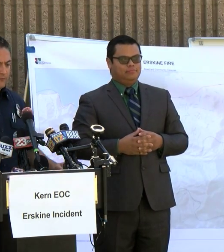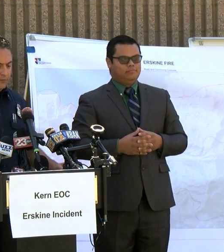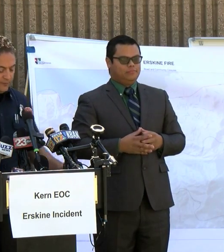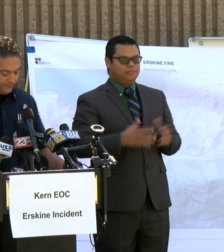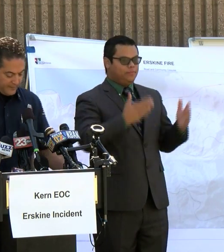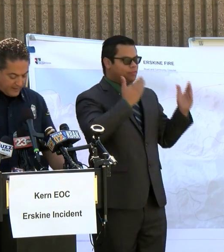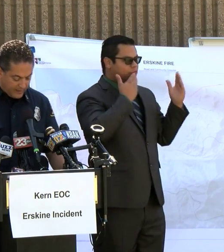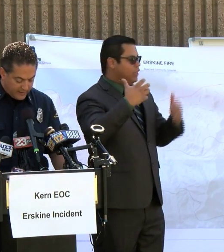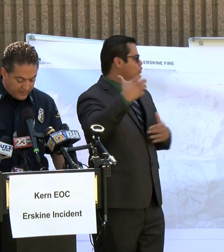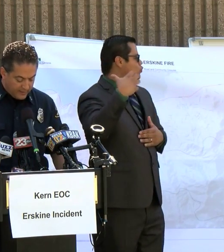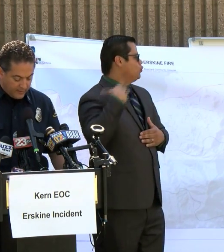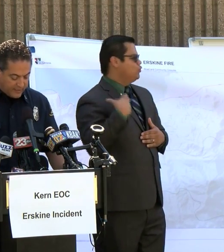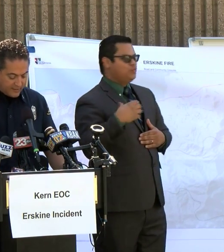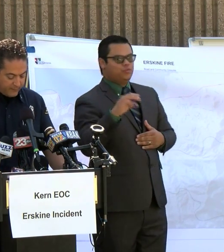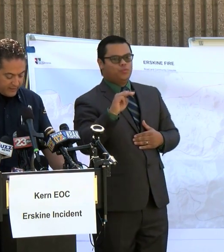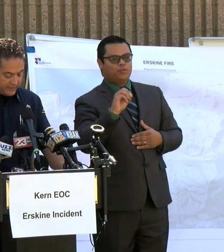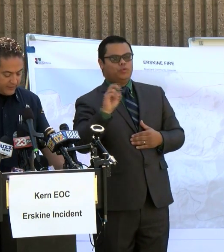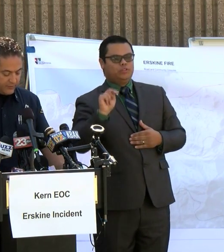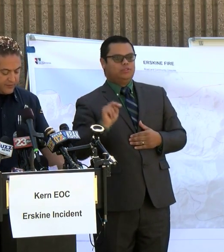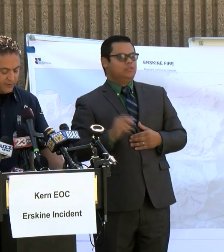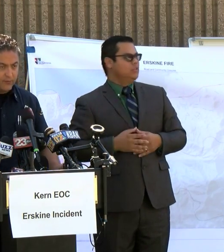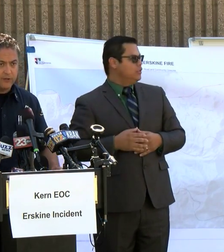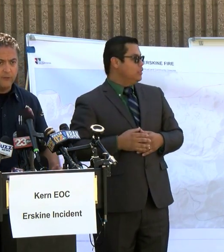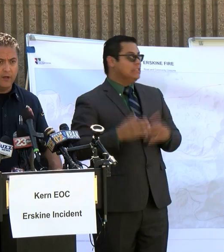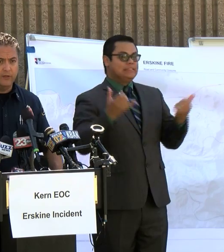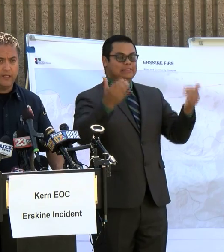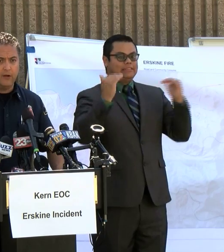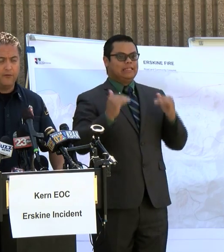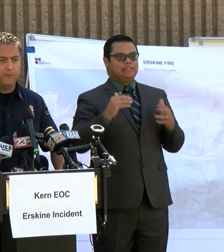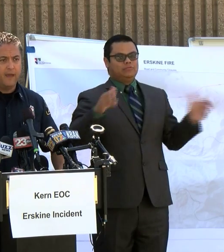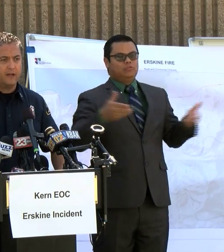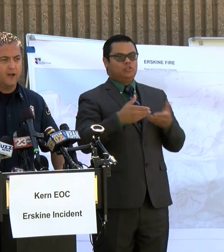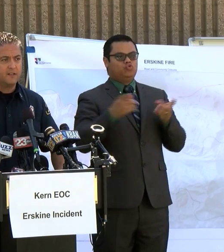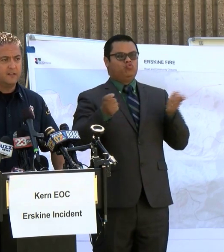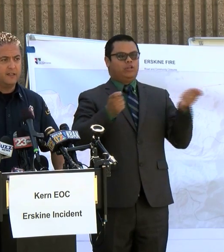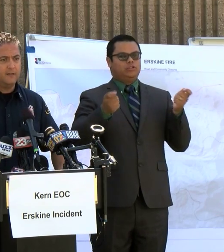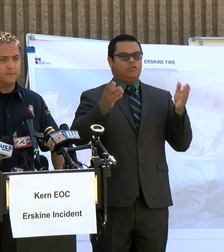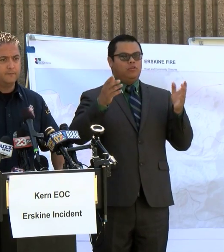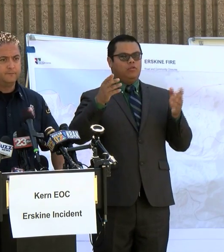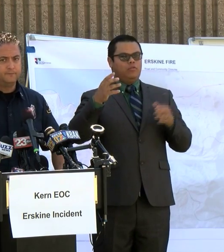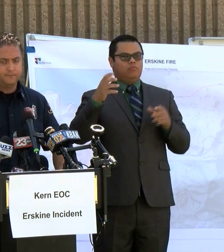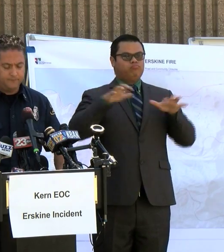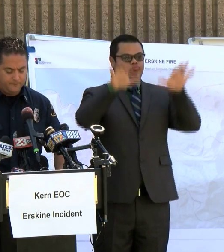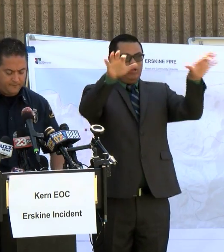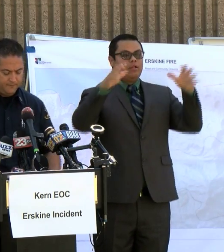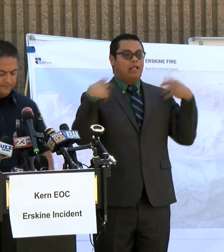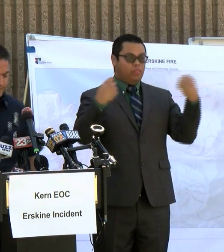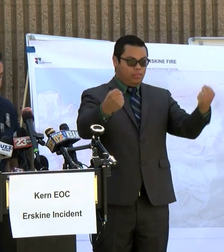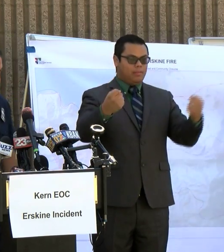Thank you, Chief Moon. Next up, I'd like to introduce the Director of Public Health, Matt Constantine.